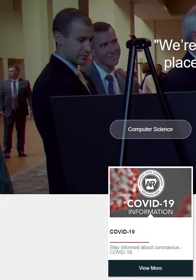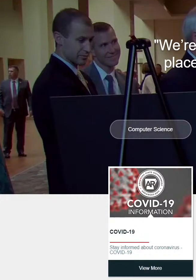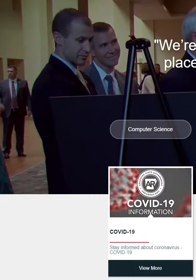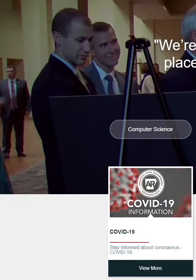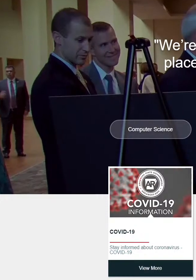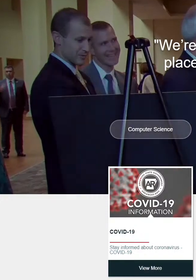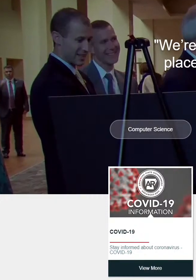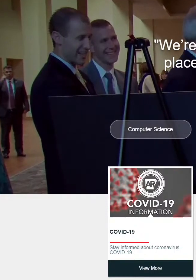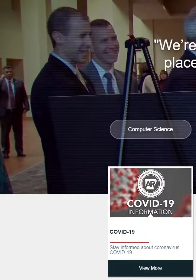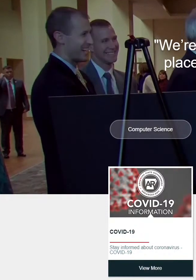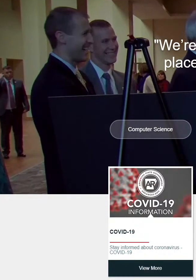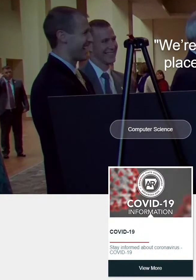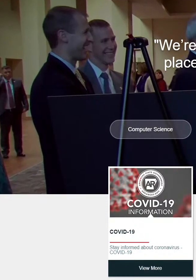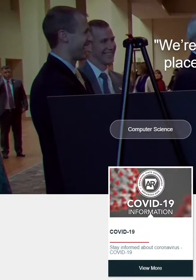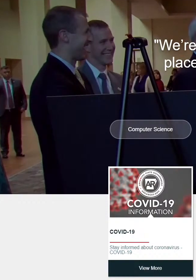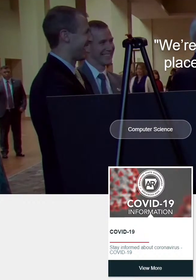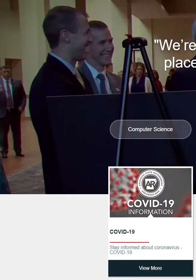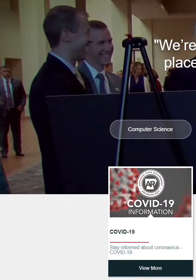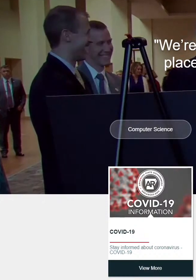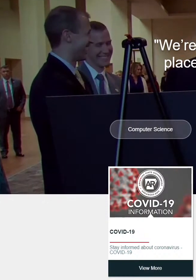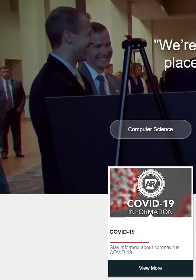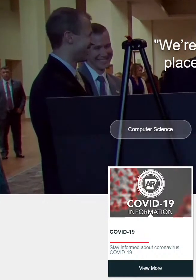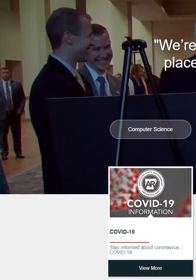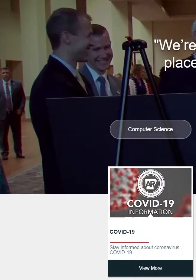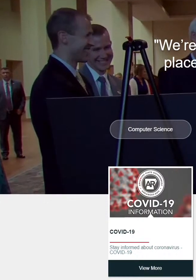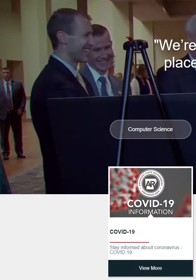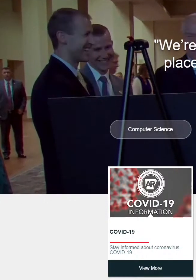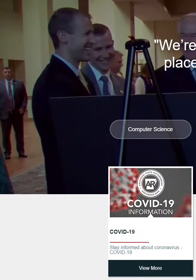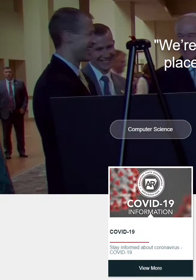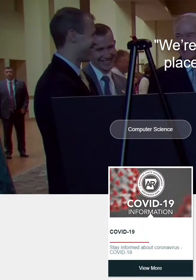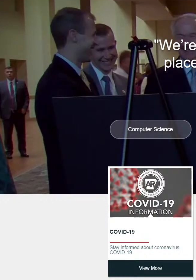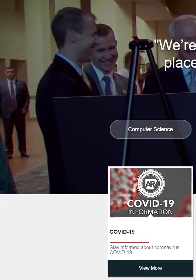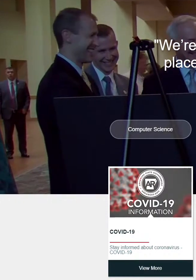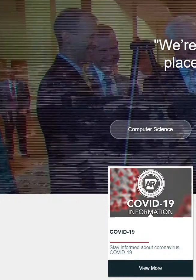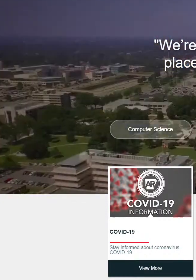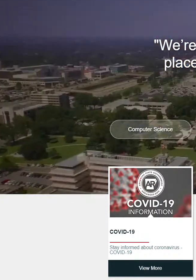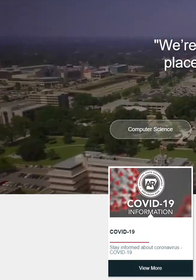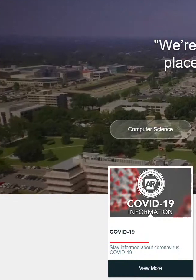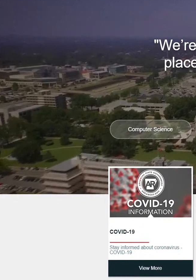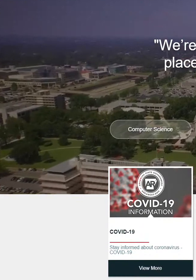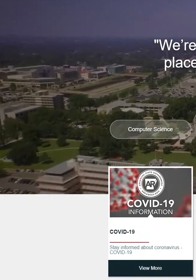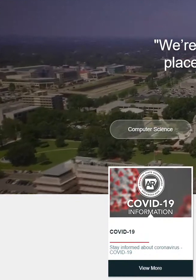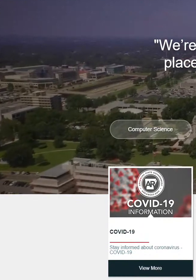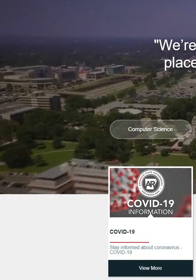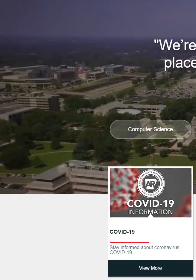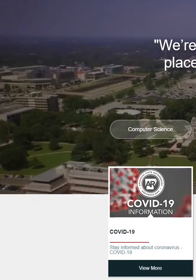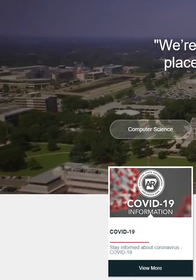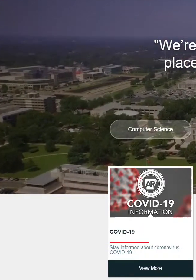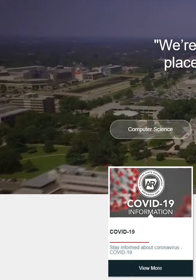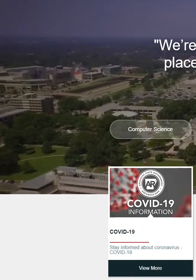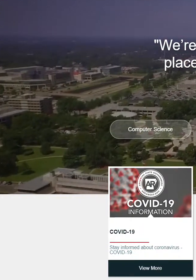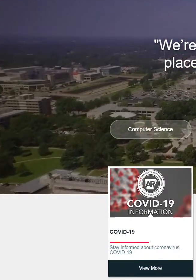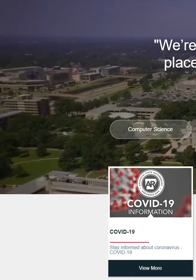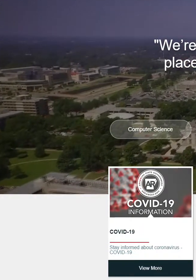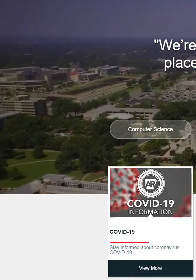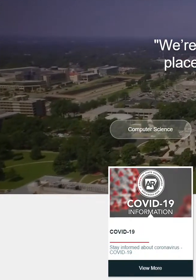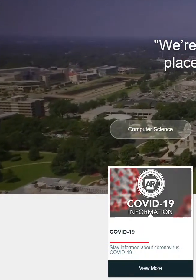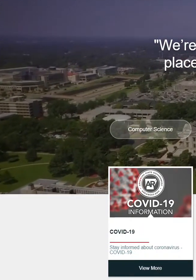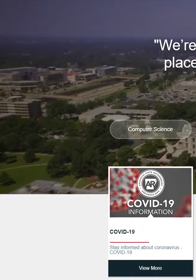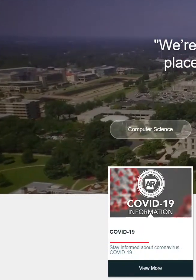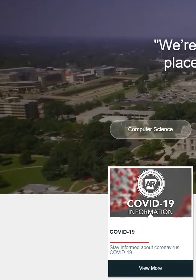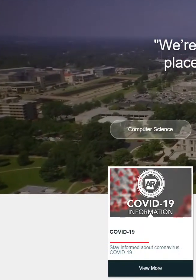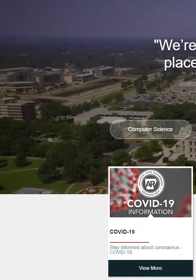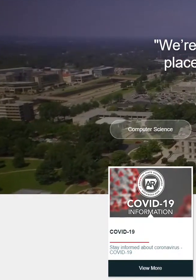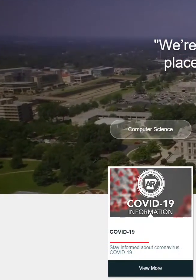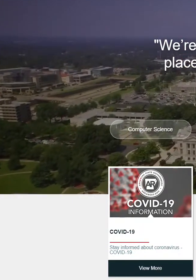signed, you know, so that's why I moved it back. All right. You hear me at all? Check, check, check, check,